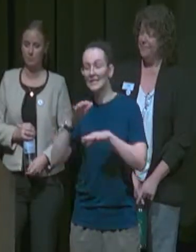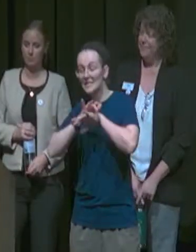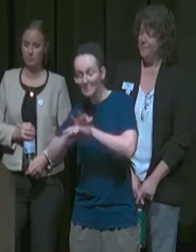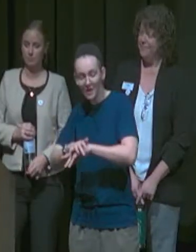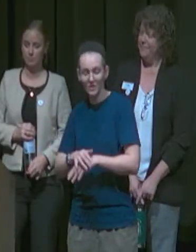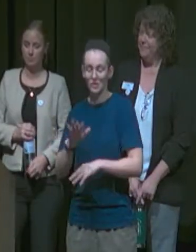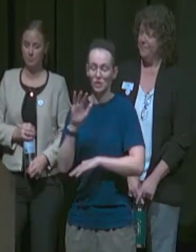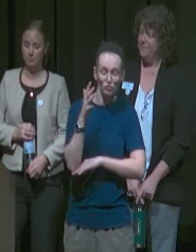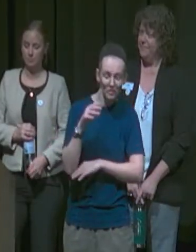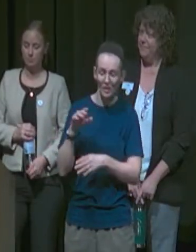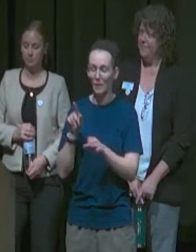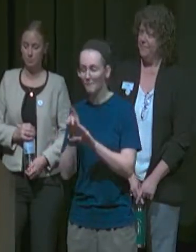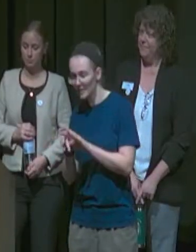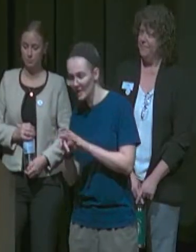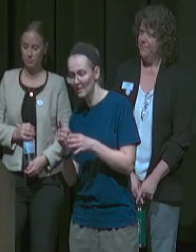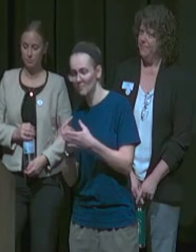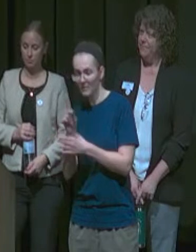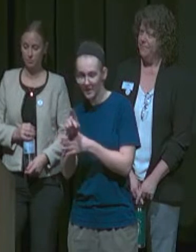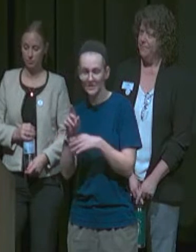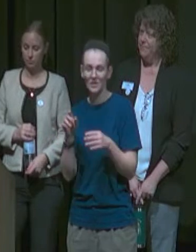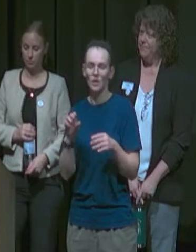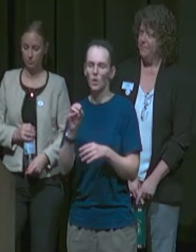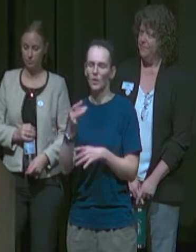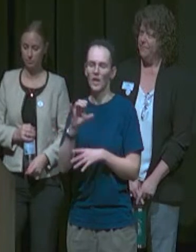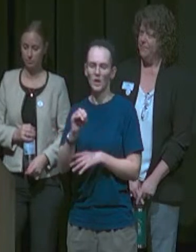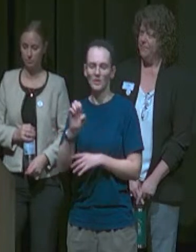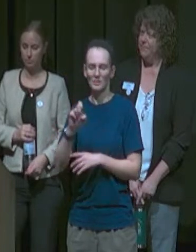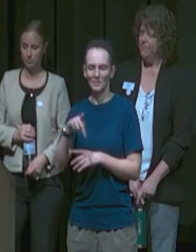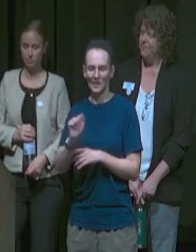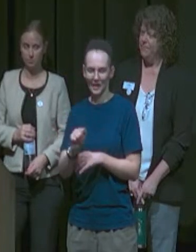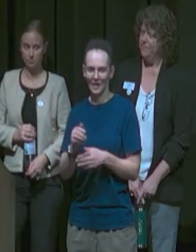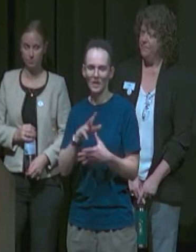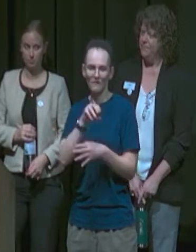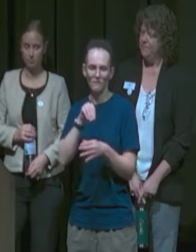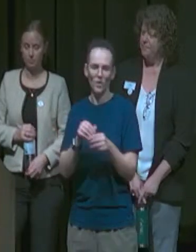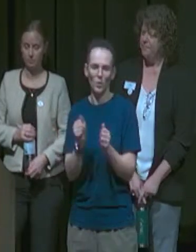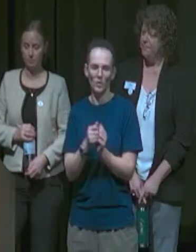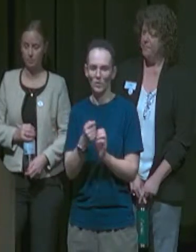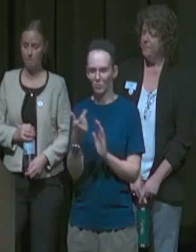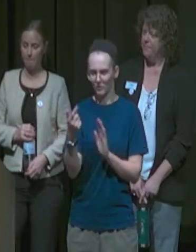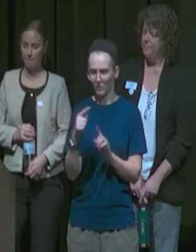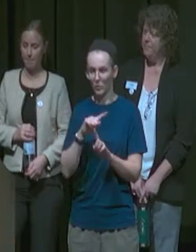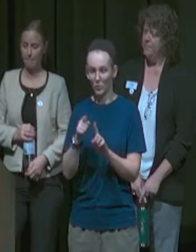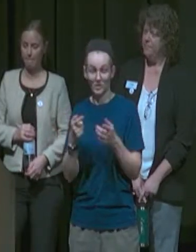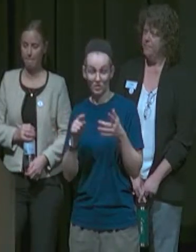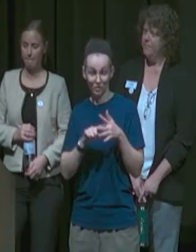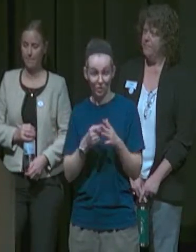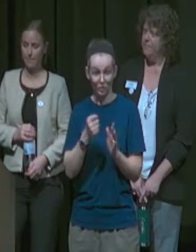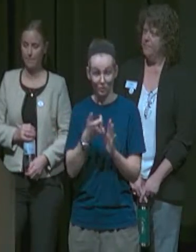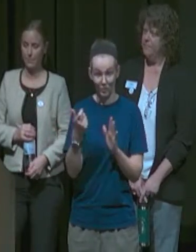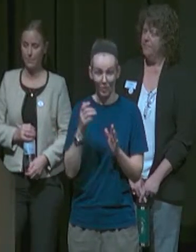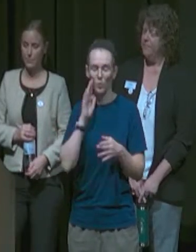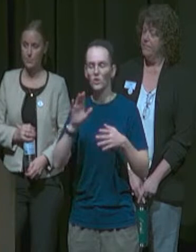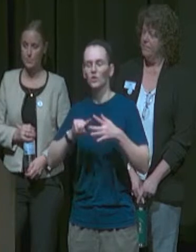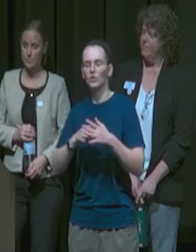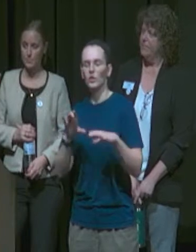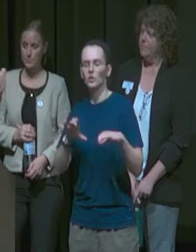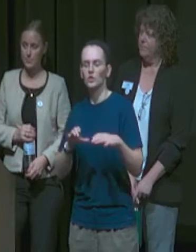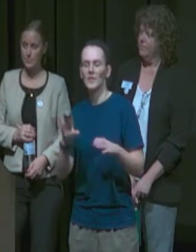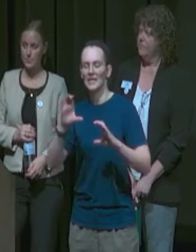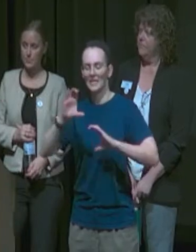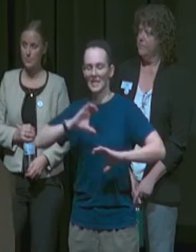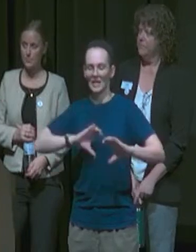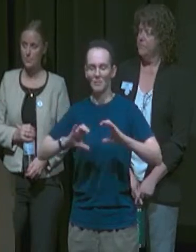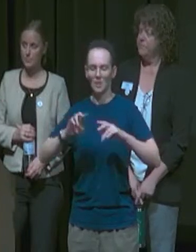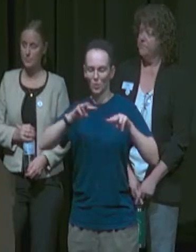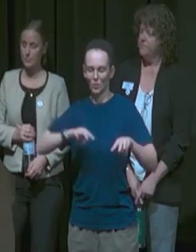Ohio EPA, as part of the removal, so once they start removing, we're going to be doing chemical monitoring of the river. To